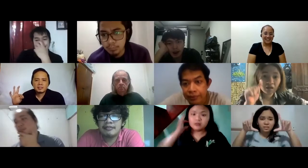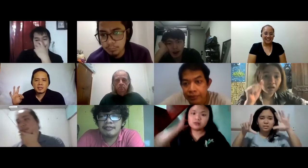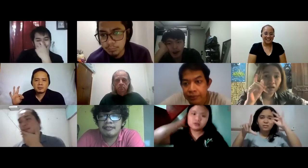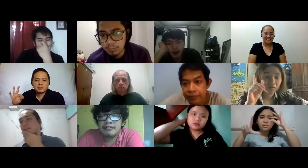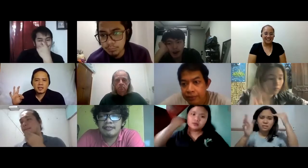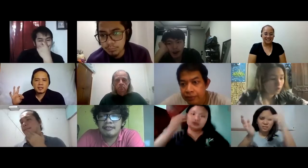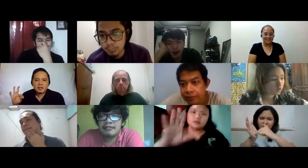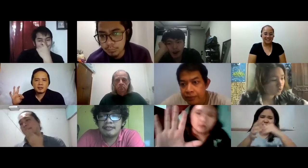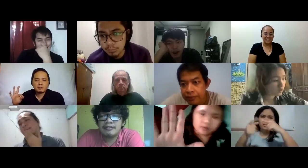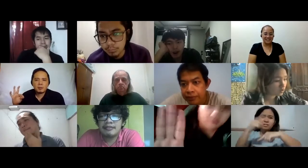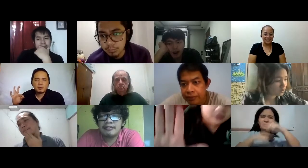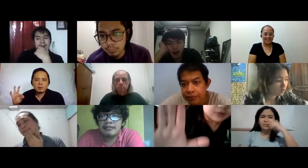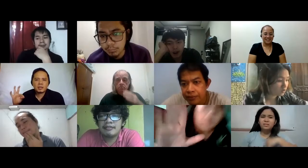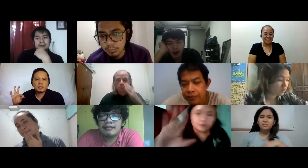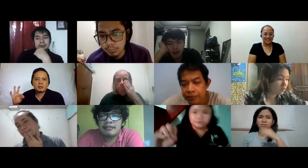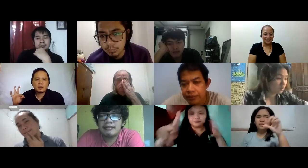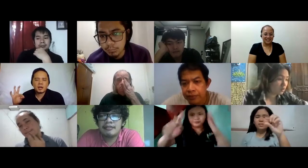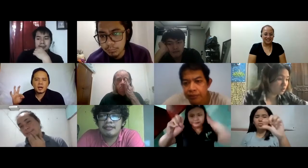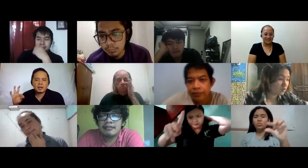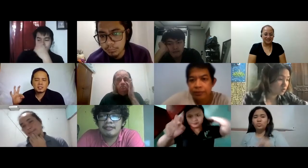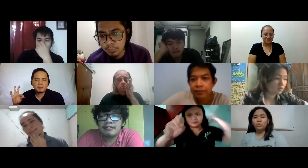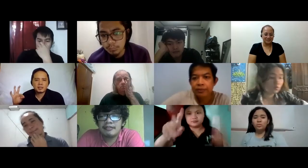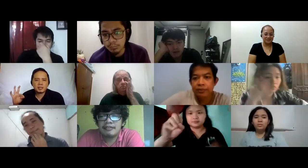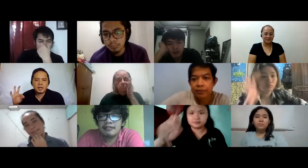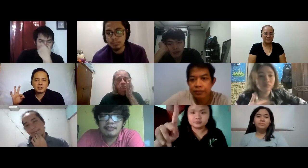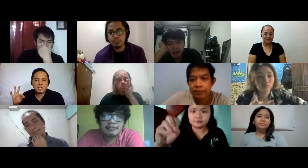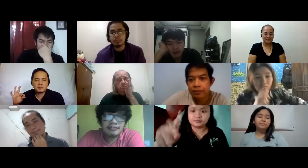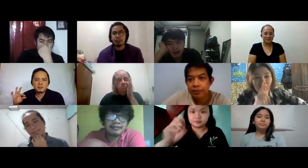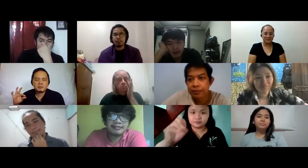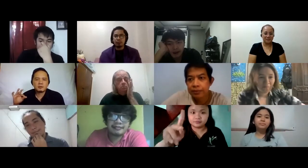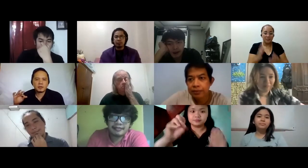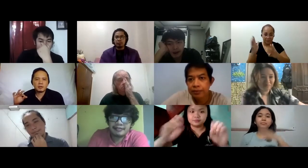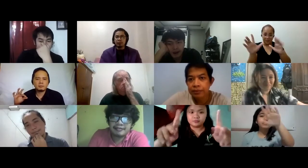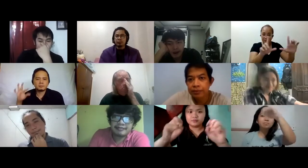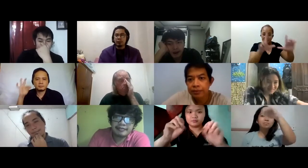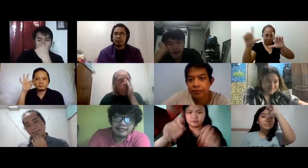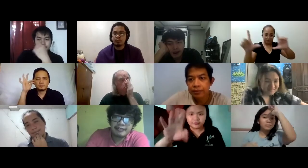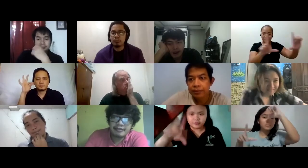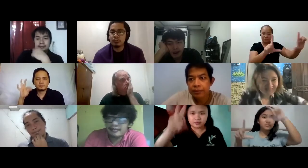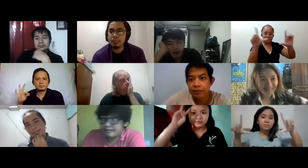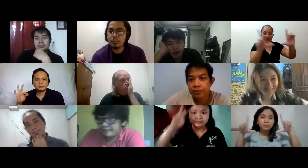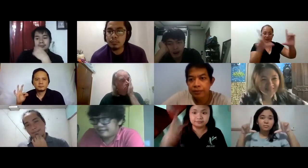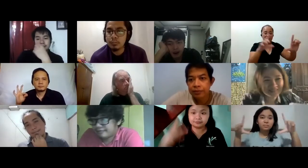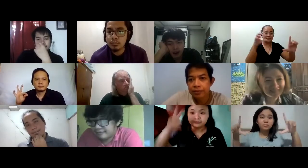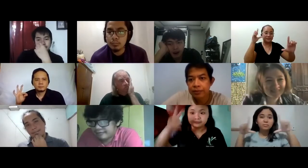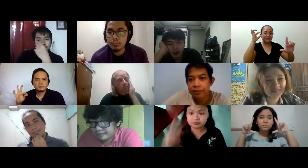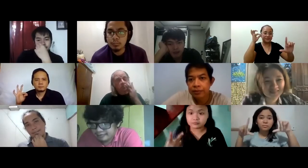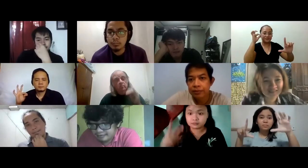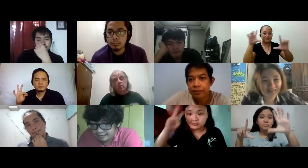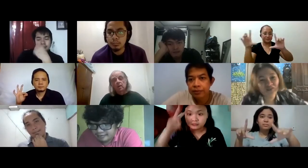Kyla saying, say it again. Maybe we can spotlight Jasmine, okay?